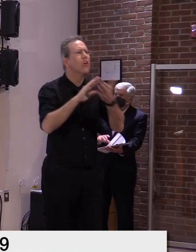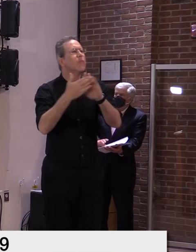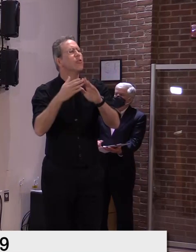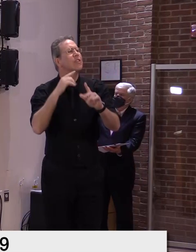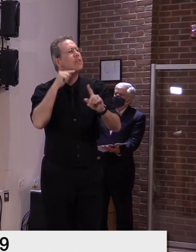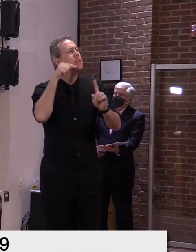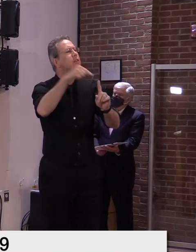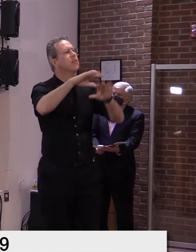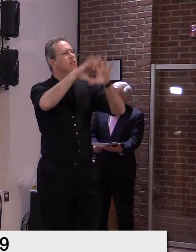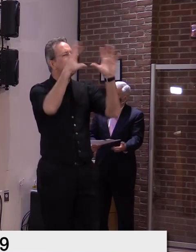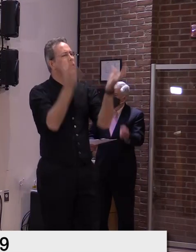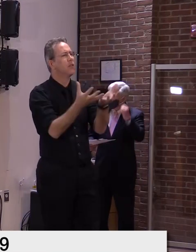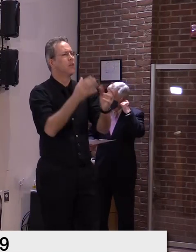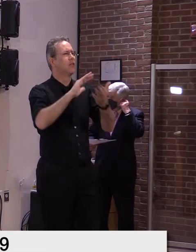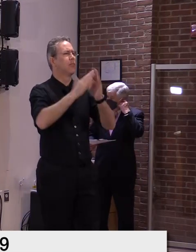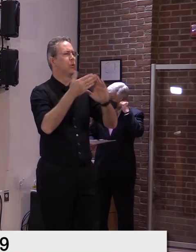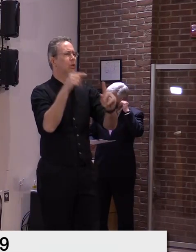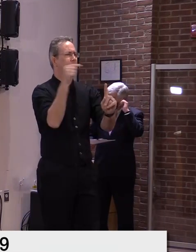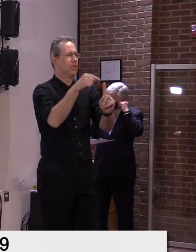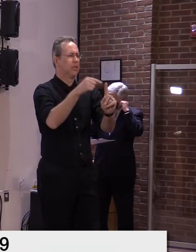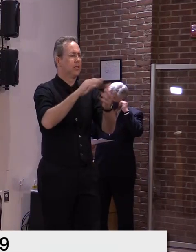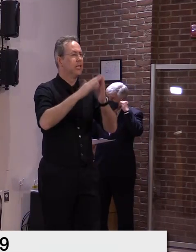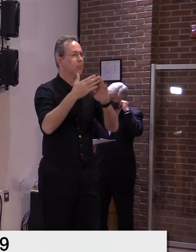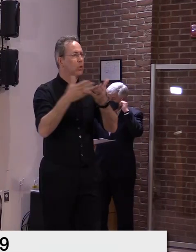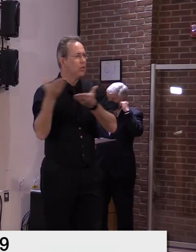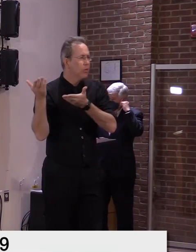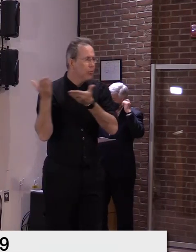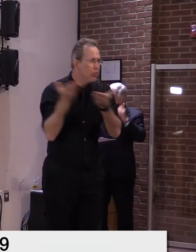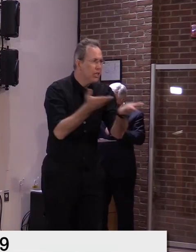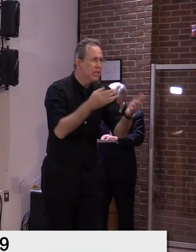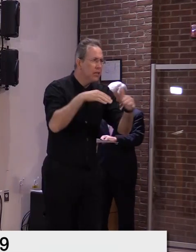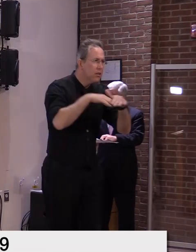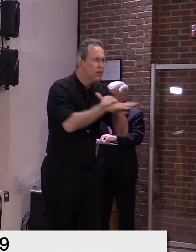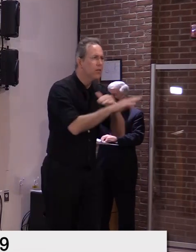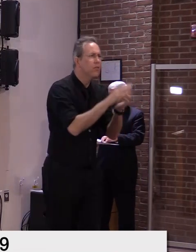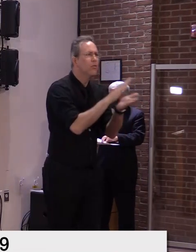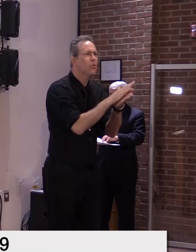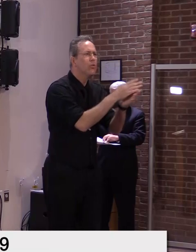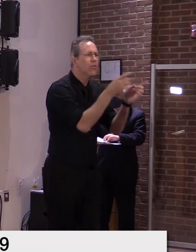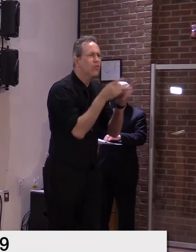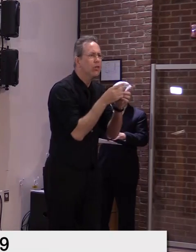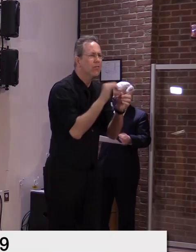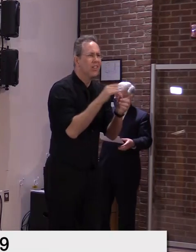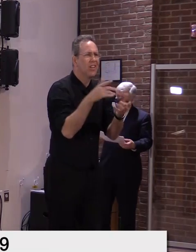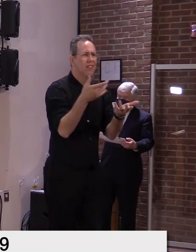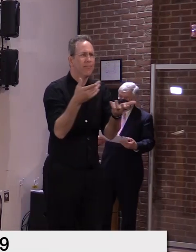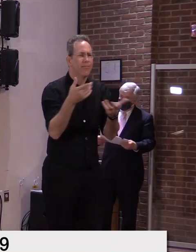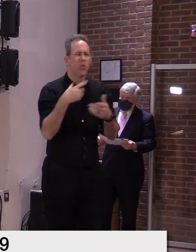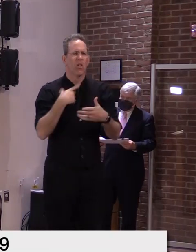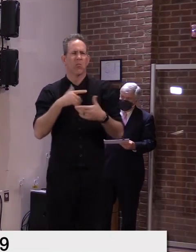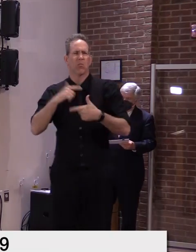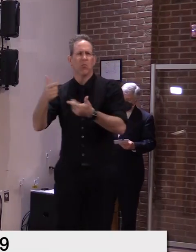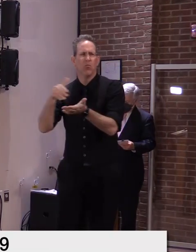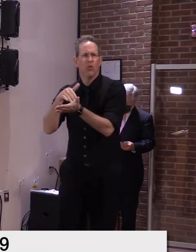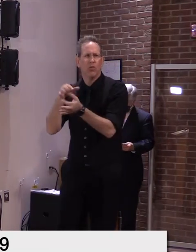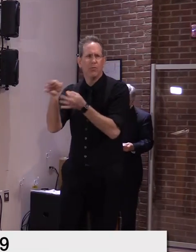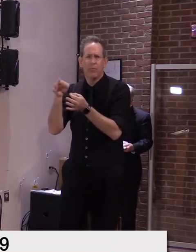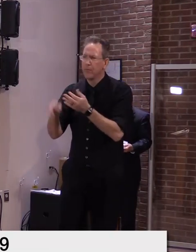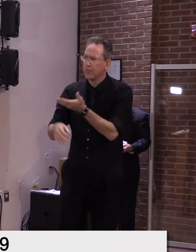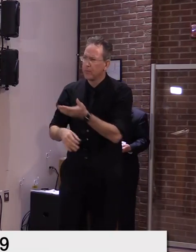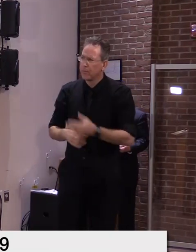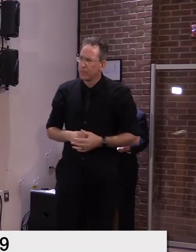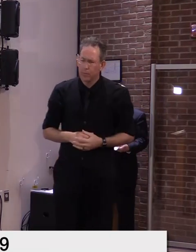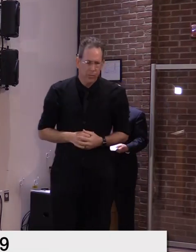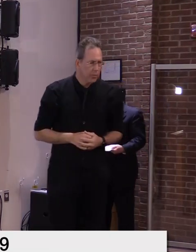into those particular sectors. But maybe Dr. Levine has a different perspective.